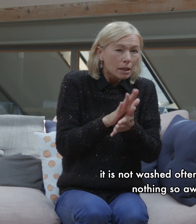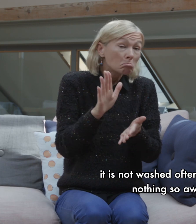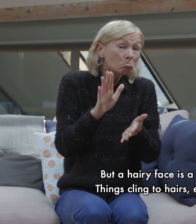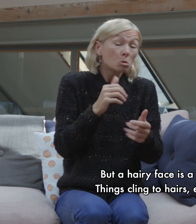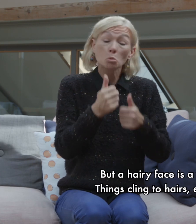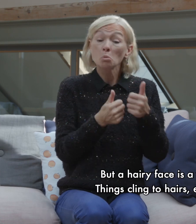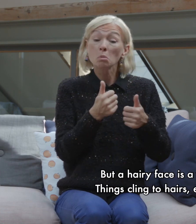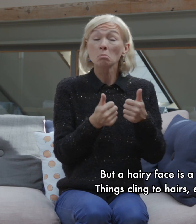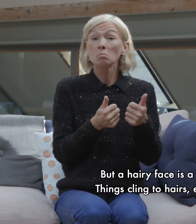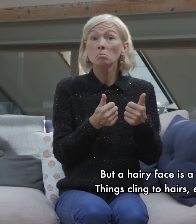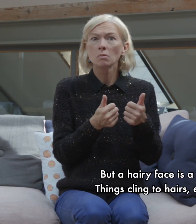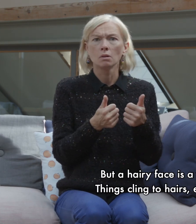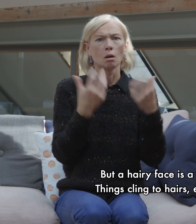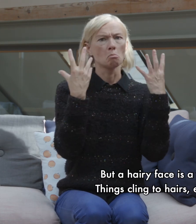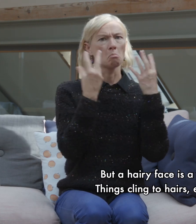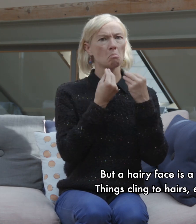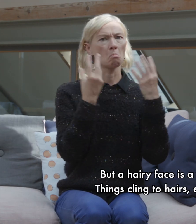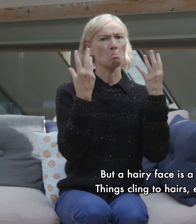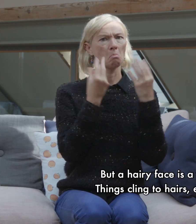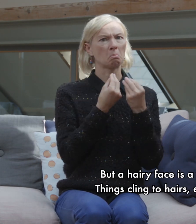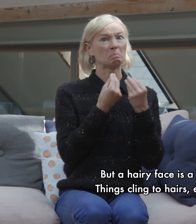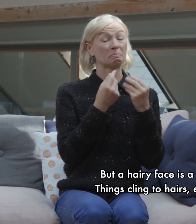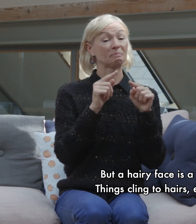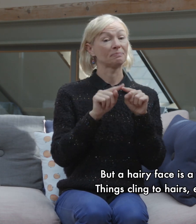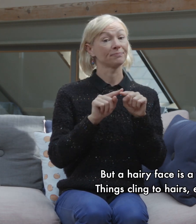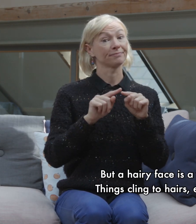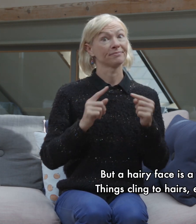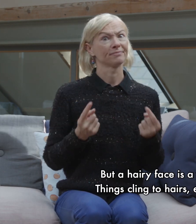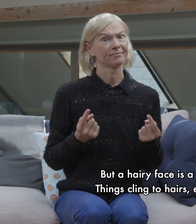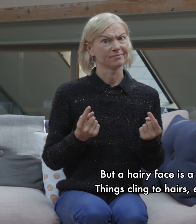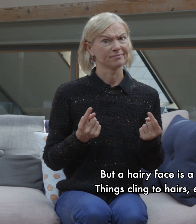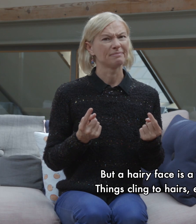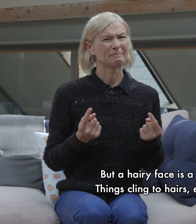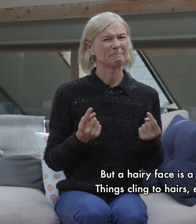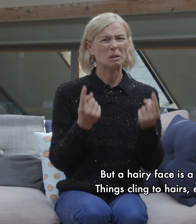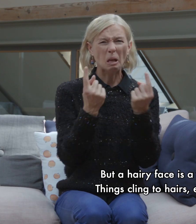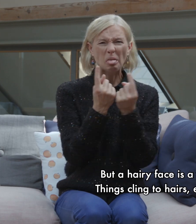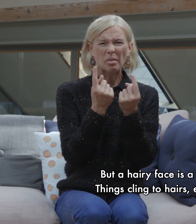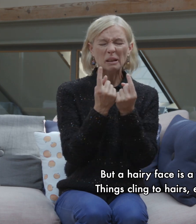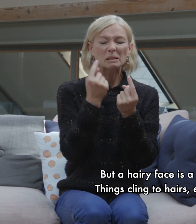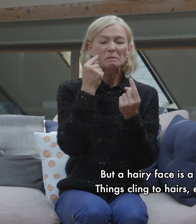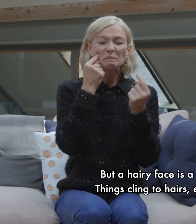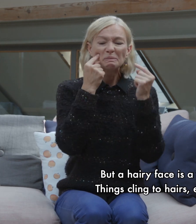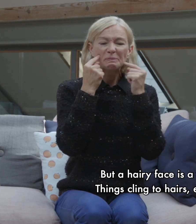that. But a hairy face is a very different matter. Things cling to hairs, especially